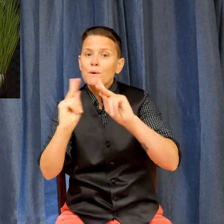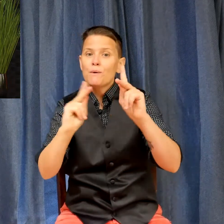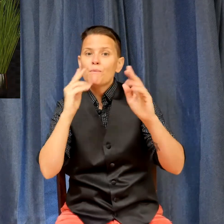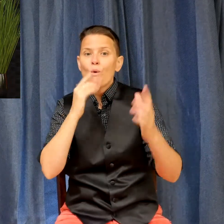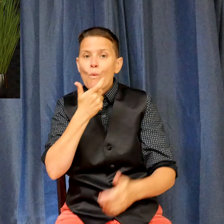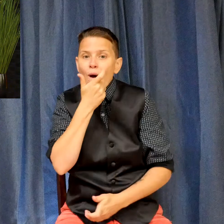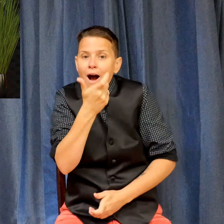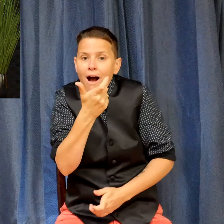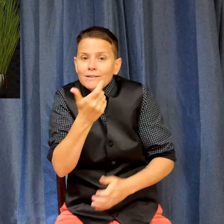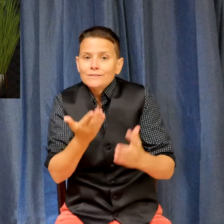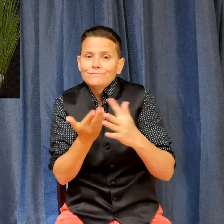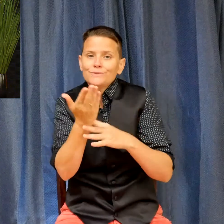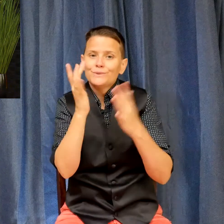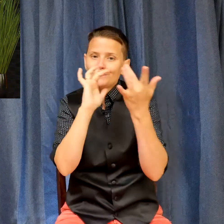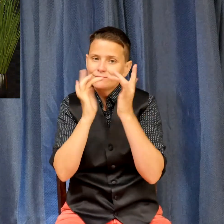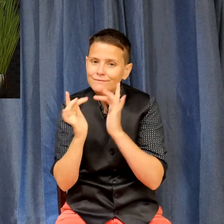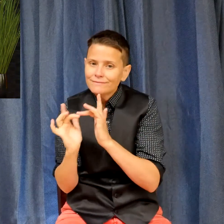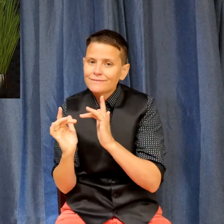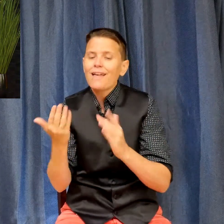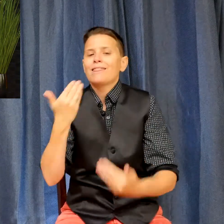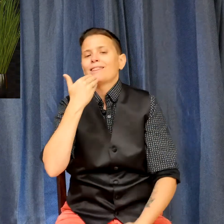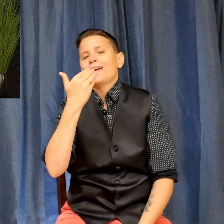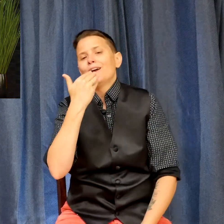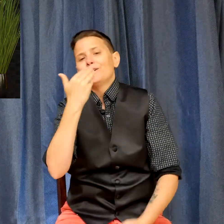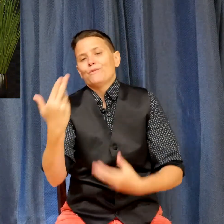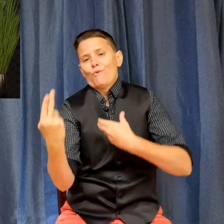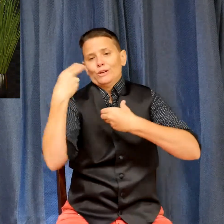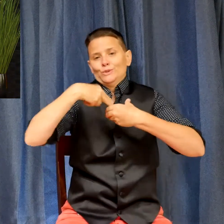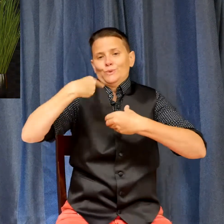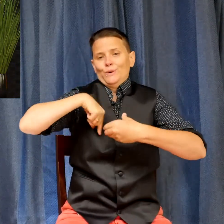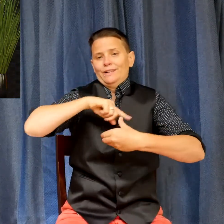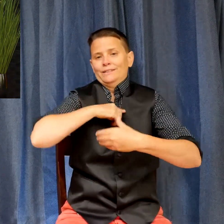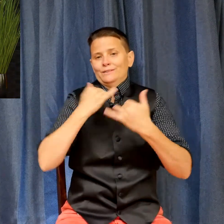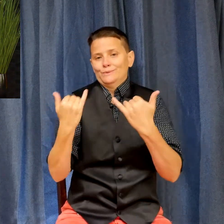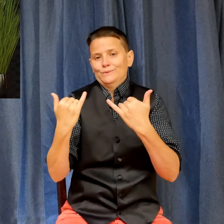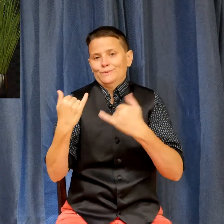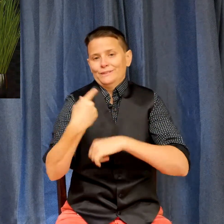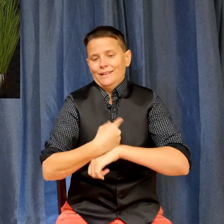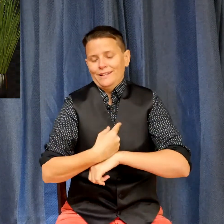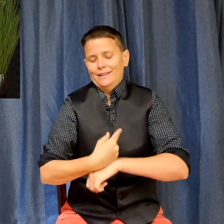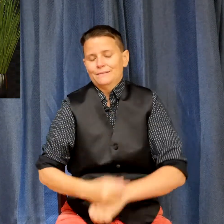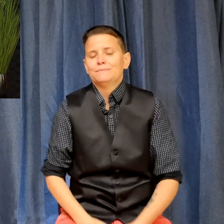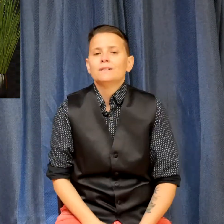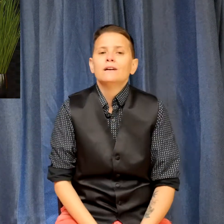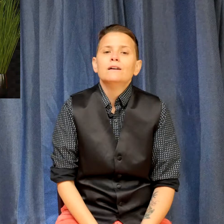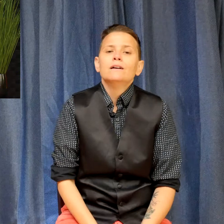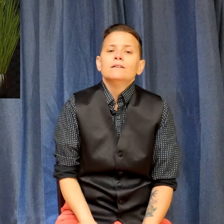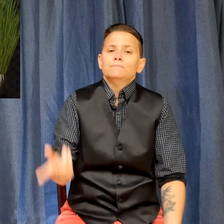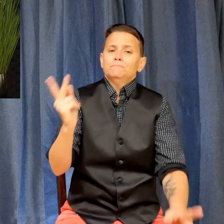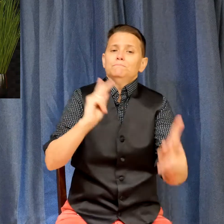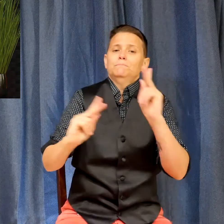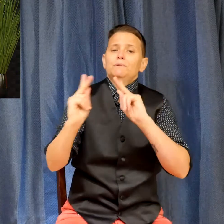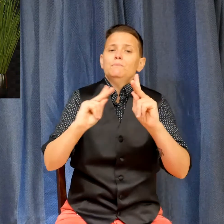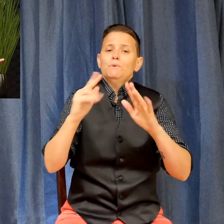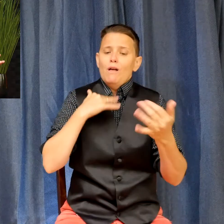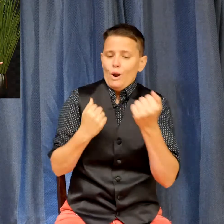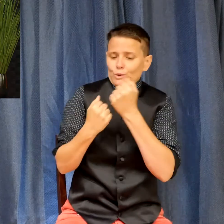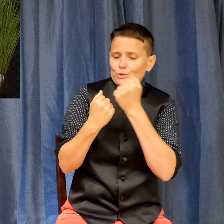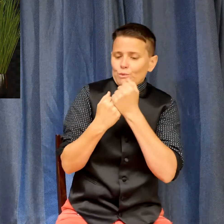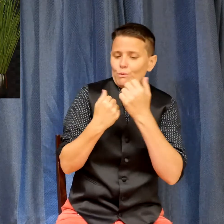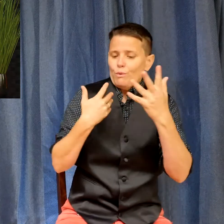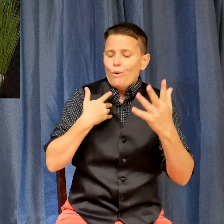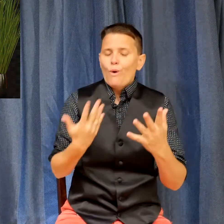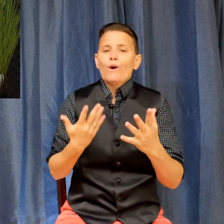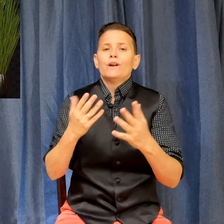and that, you are here with us today. And thanks, of course, to all of you who are supporting